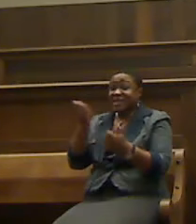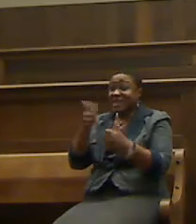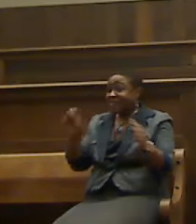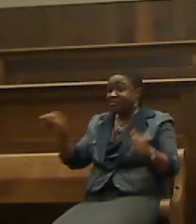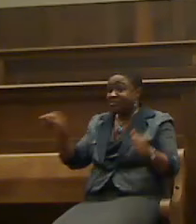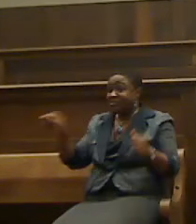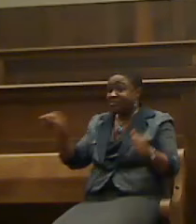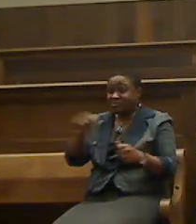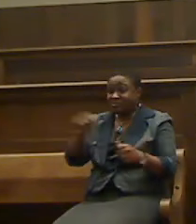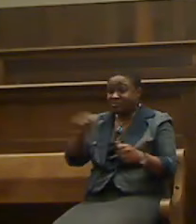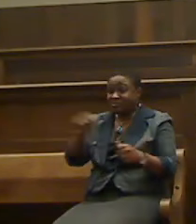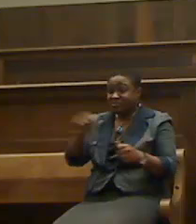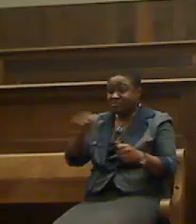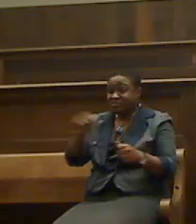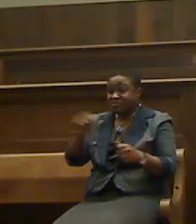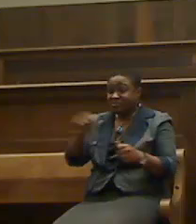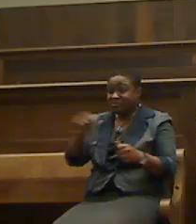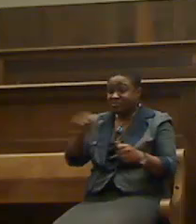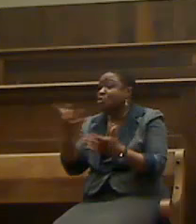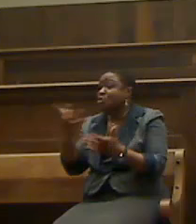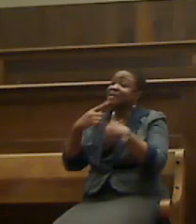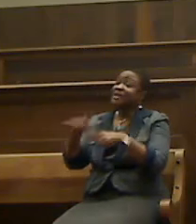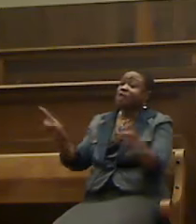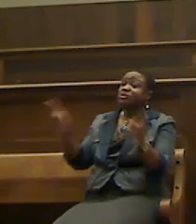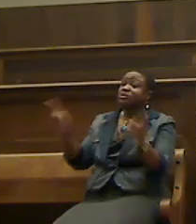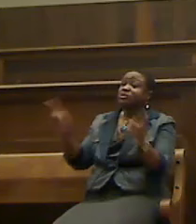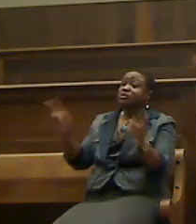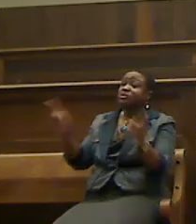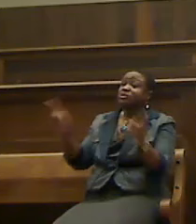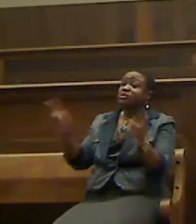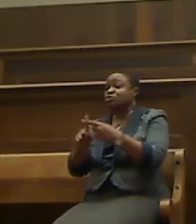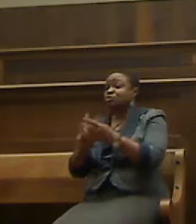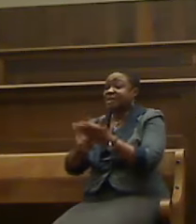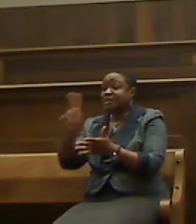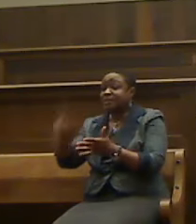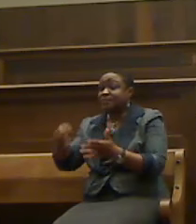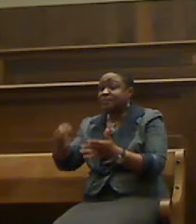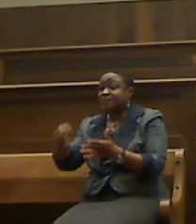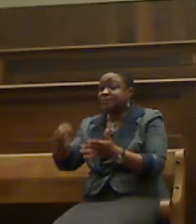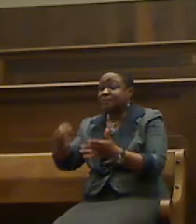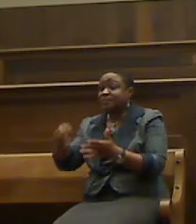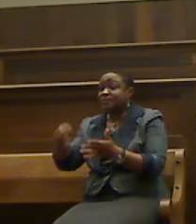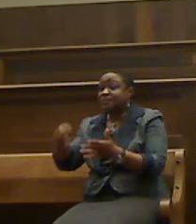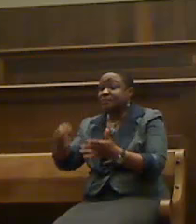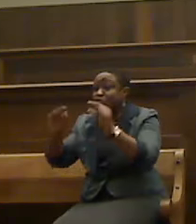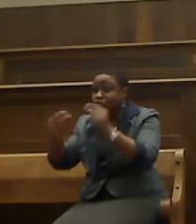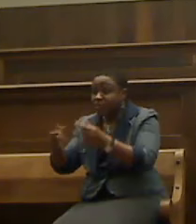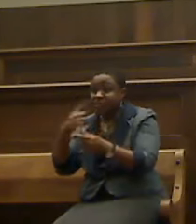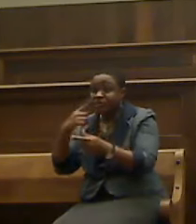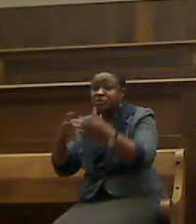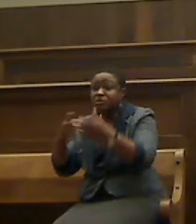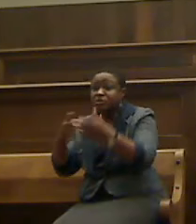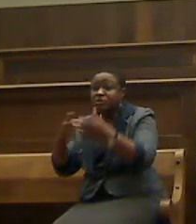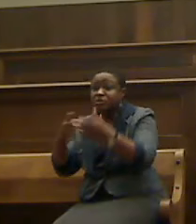here that wants to announce either a meeting or an opportunity to sign up for a local group? So Bodhi, why don't you start?